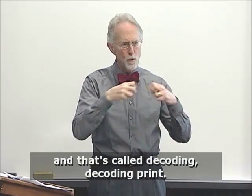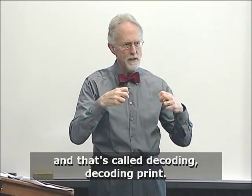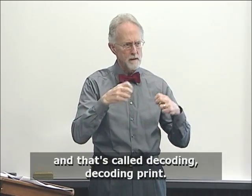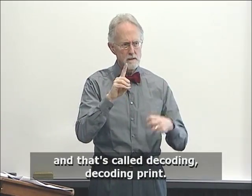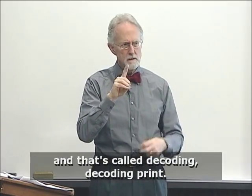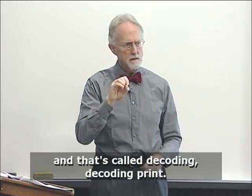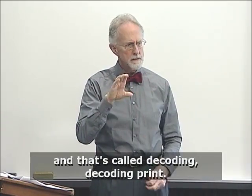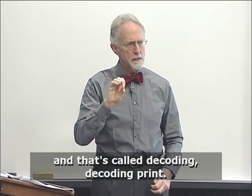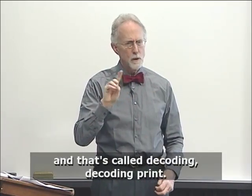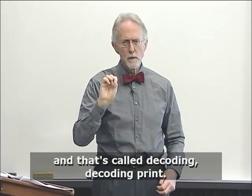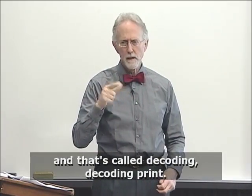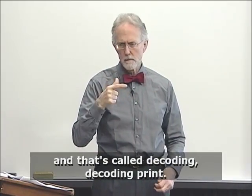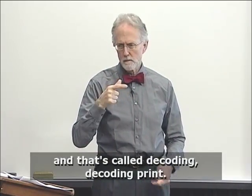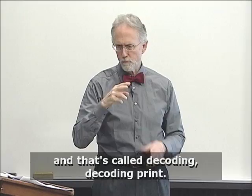decoding print.